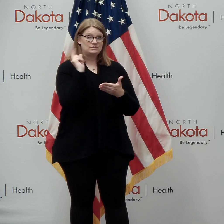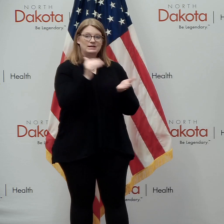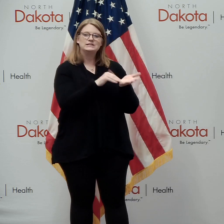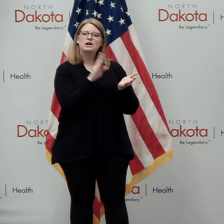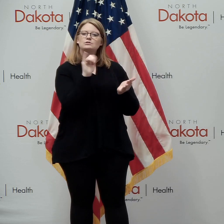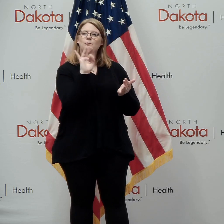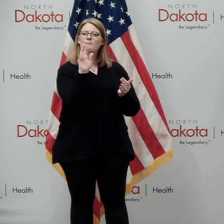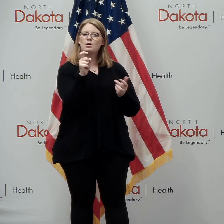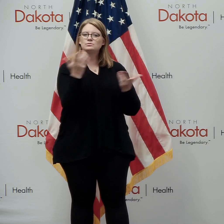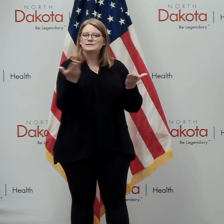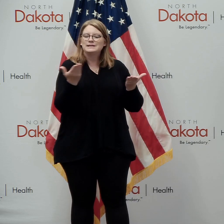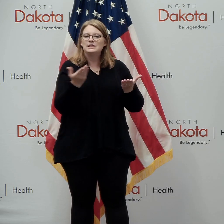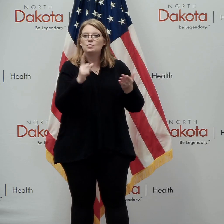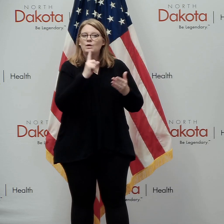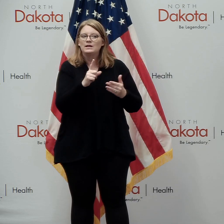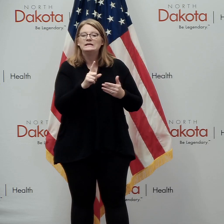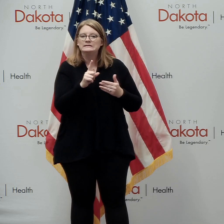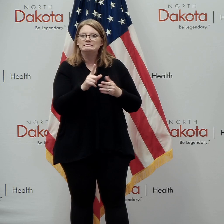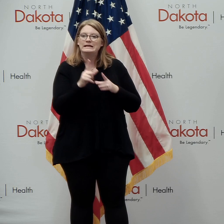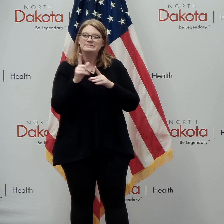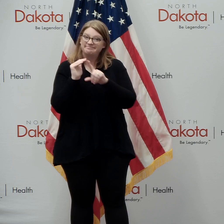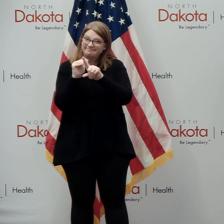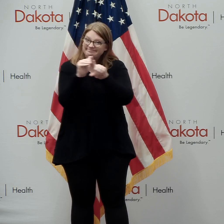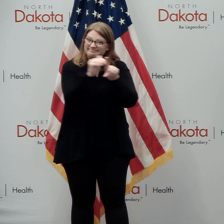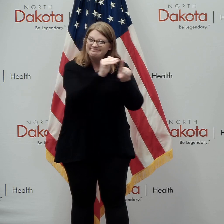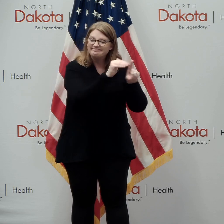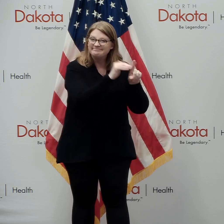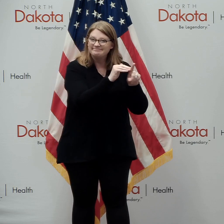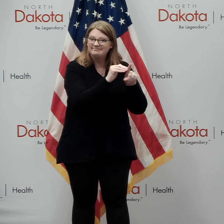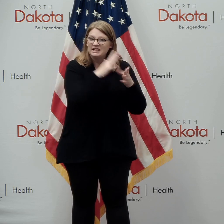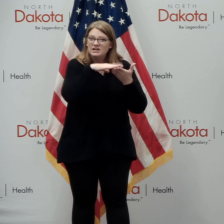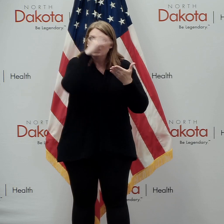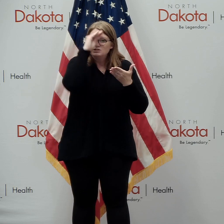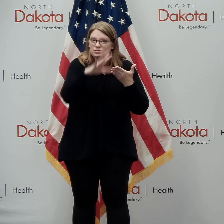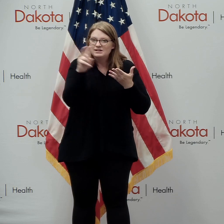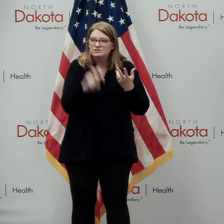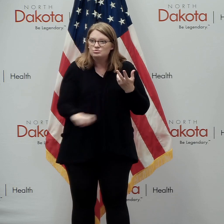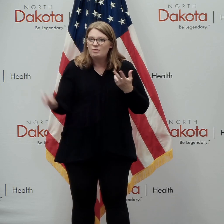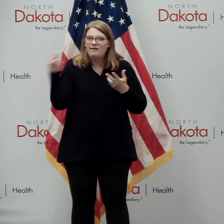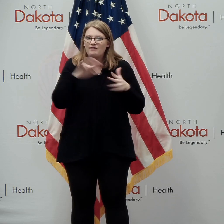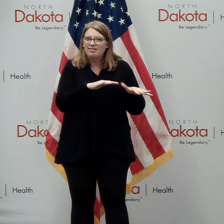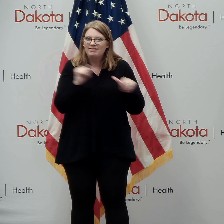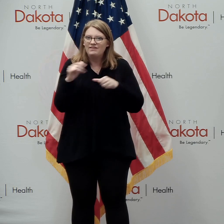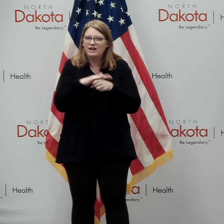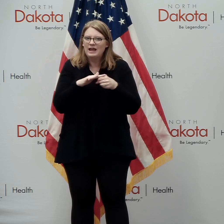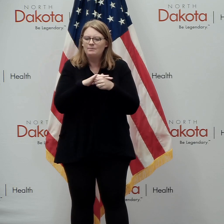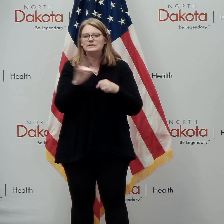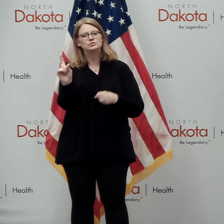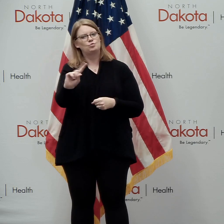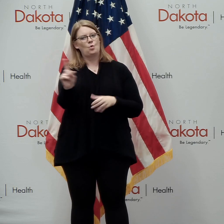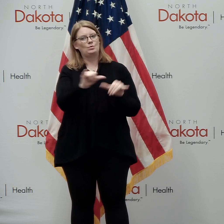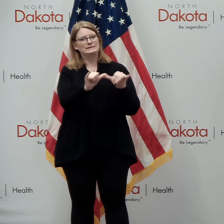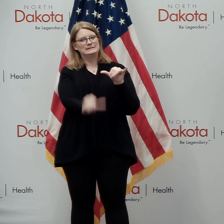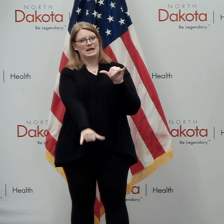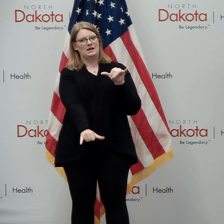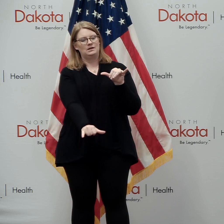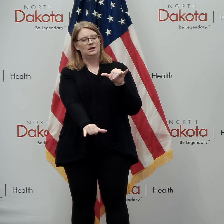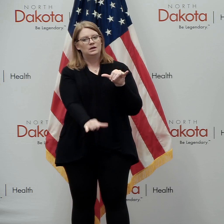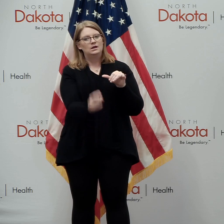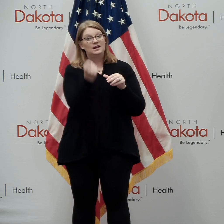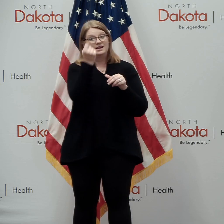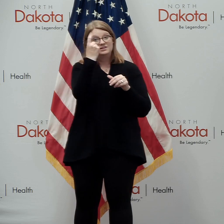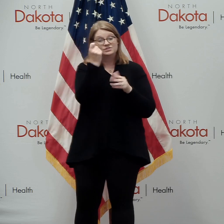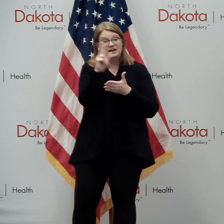about the importance of students staying on campus and minimizing unnecessary travel. And we do know that we have a lot of cases that are in our